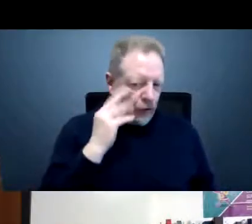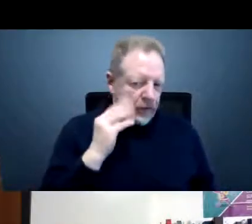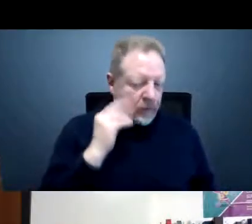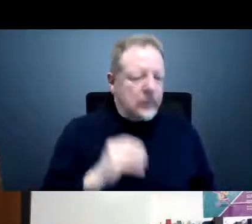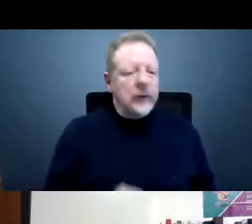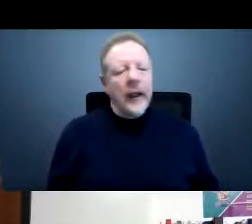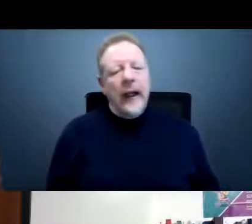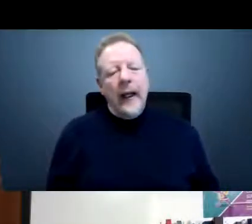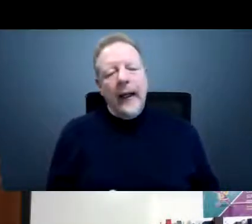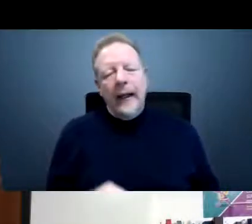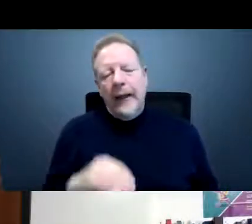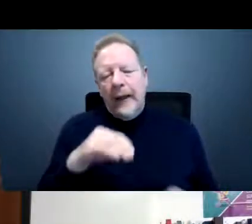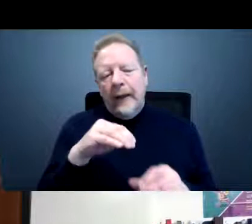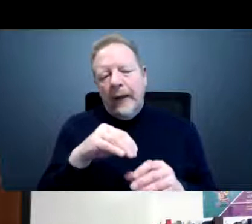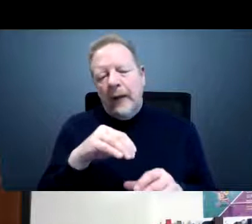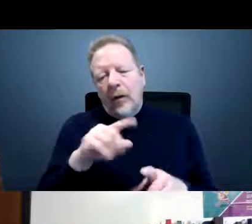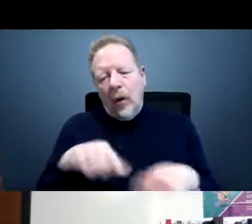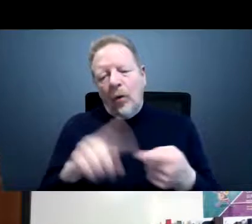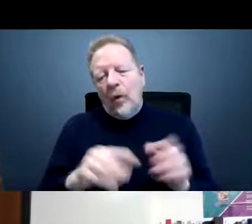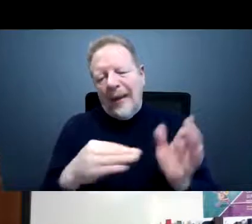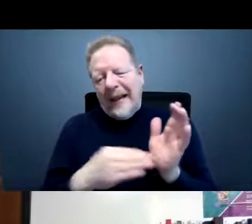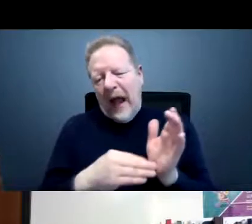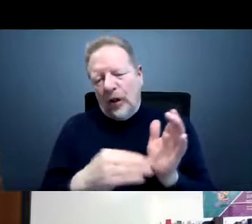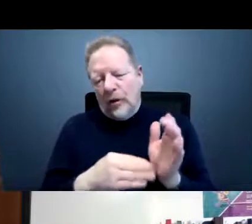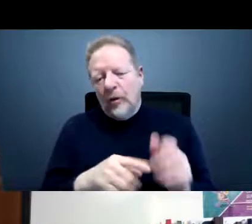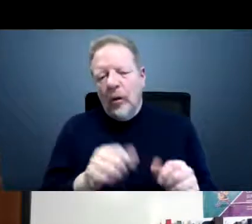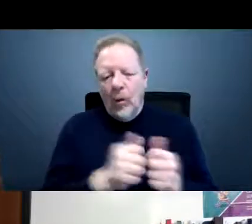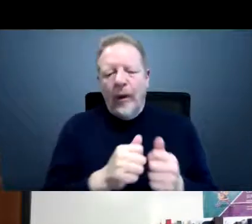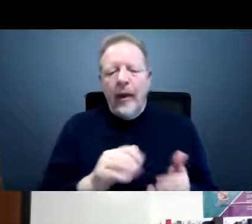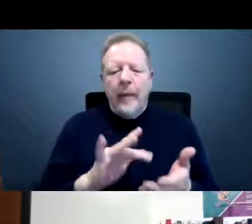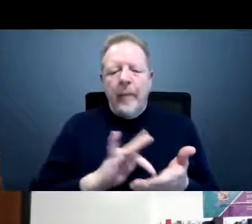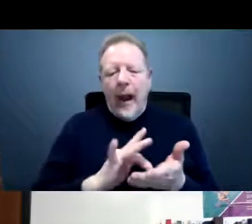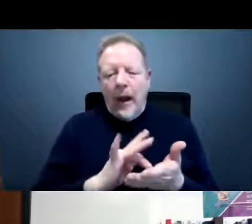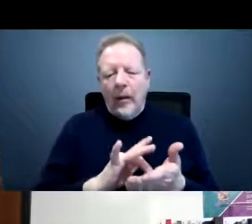in the going to the doctor, like with the medical community. So here's his story.